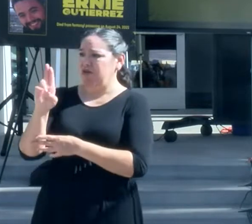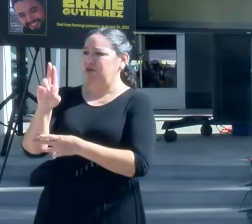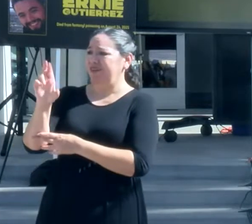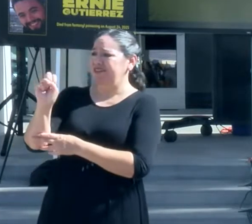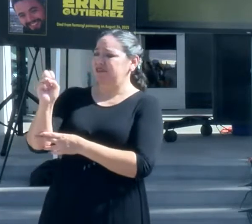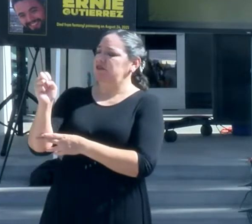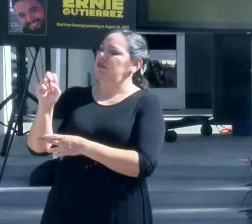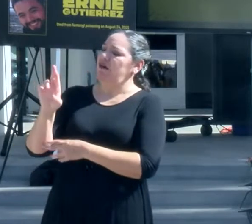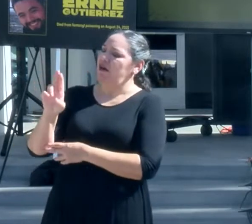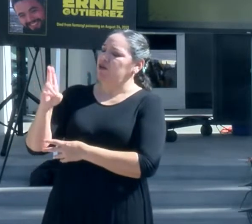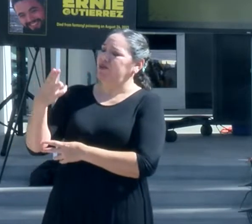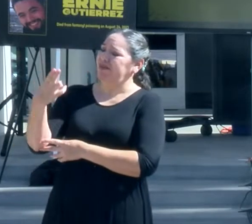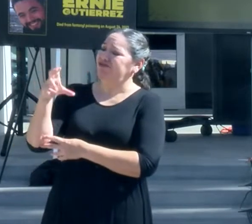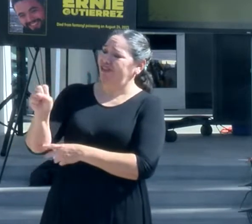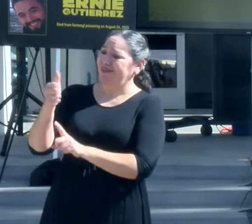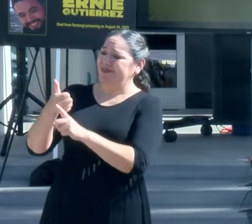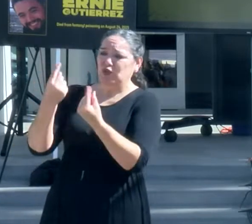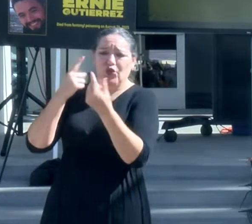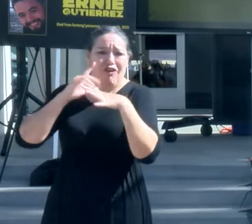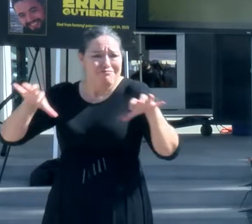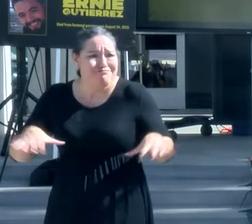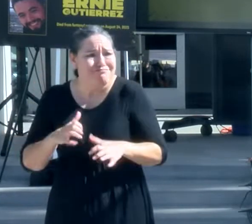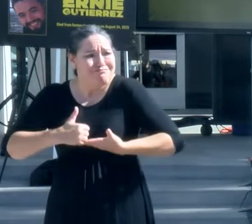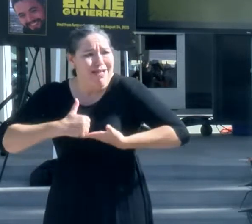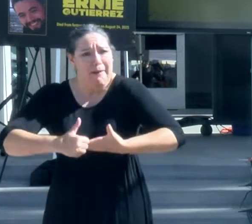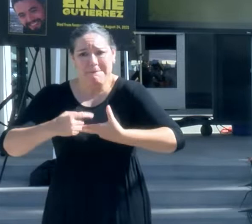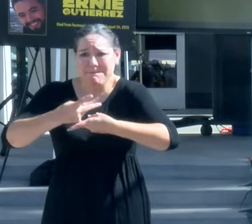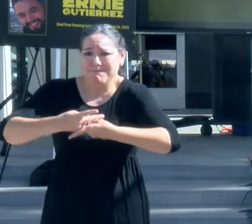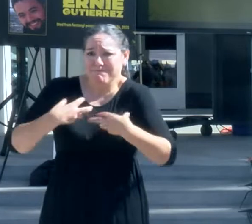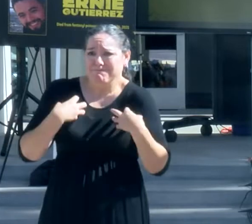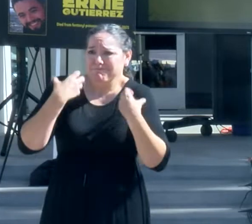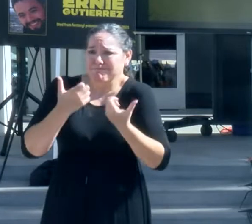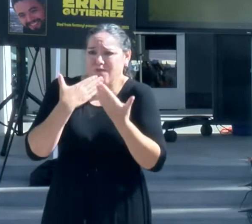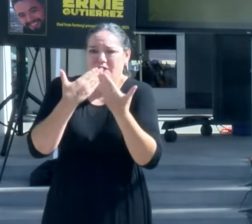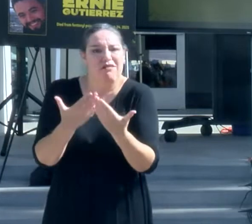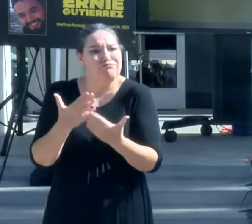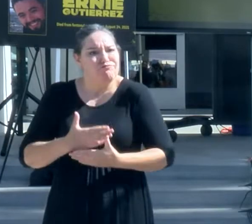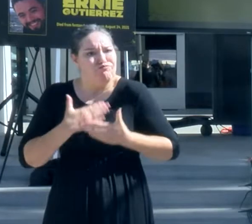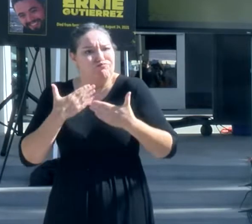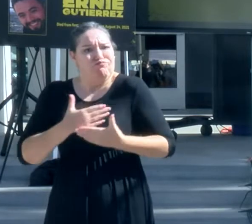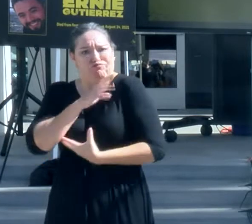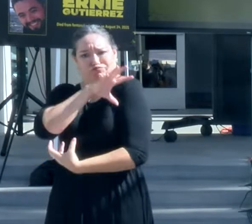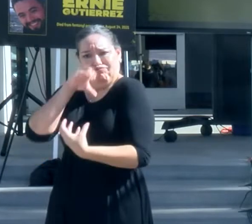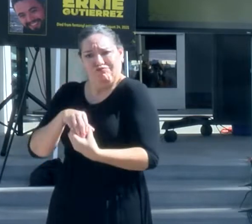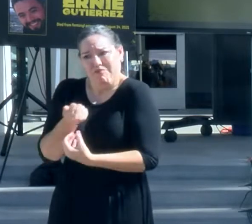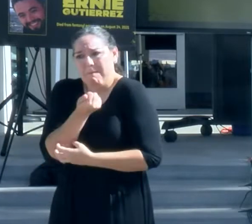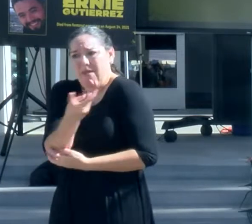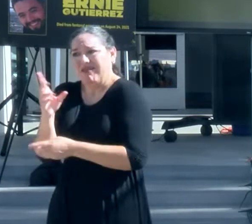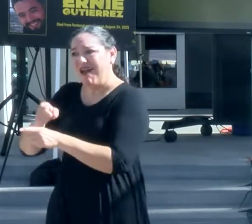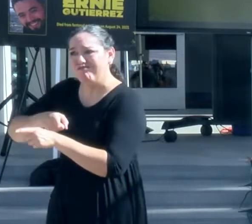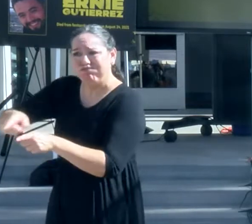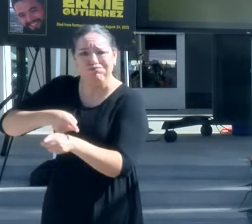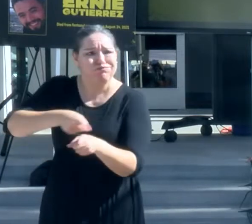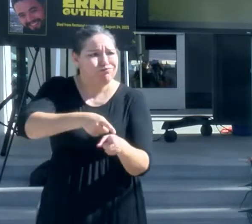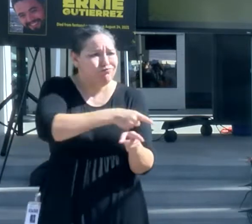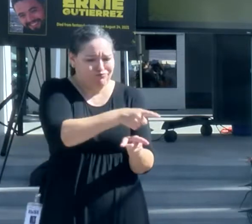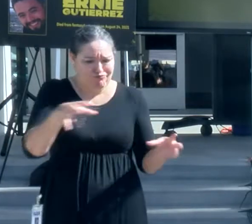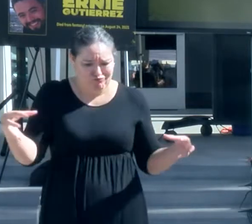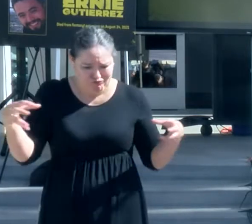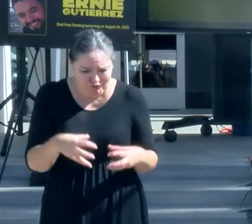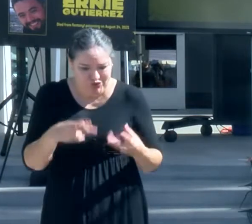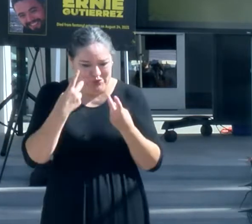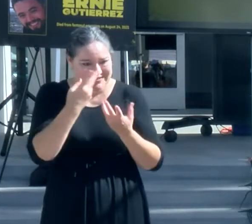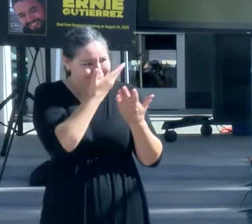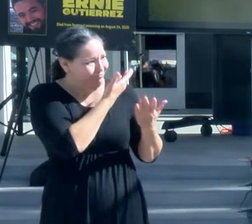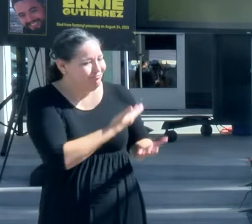well. The RUHS team is grateful and humbled to be a part of the multidisciplinary effort in Riverside County that you see